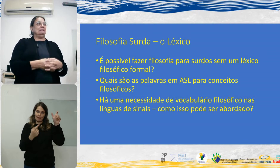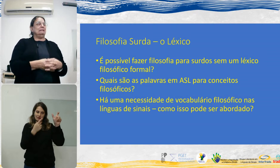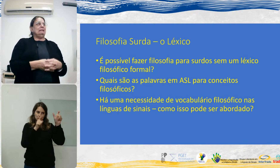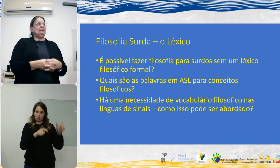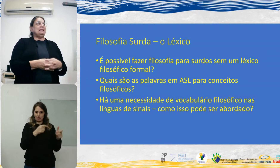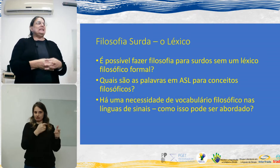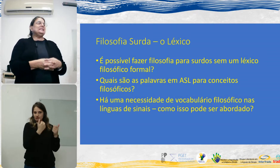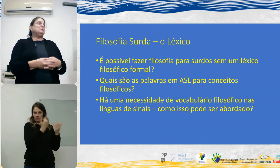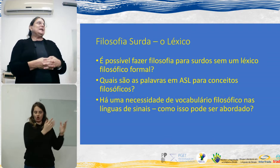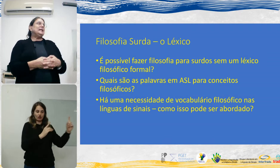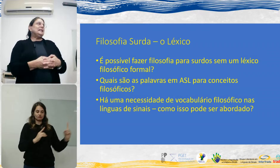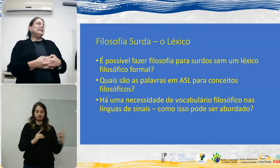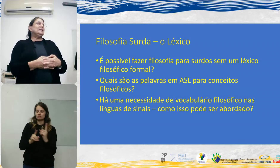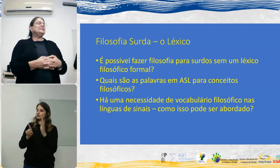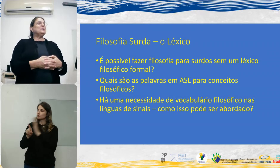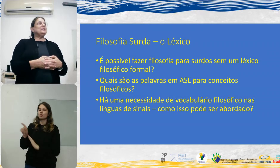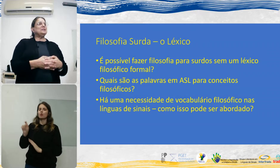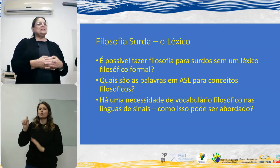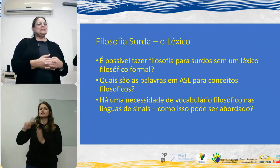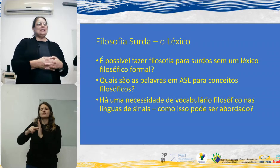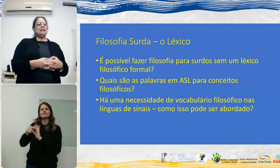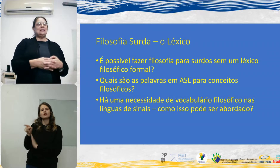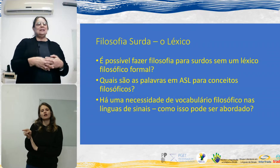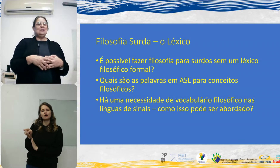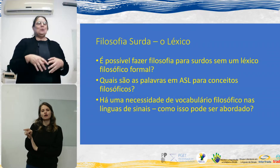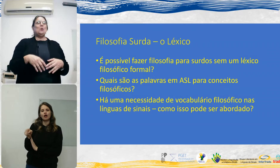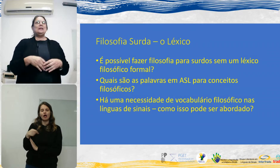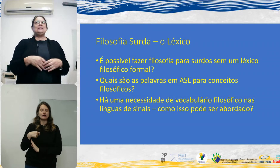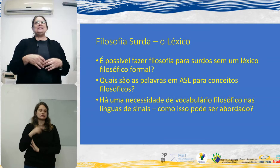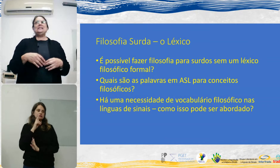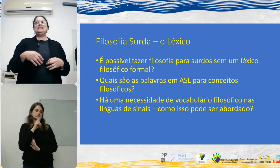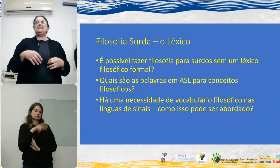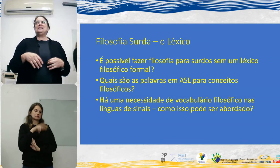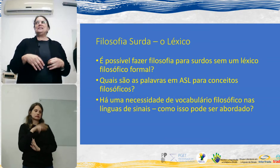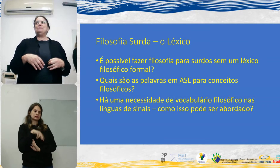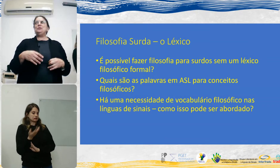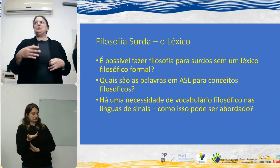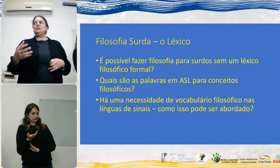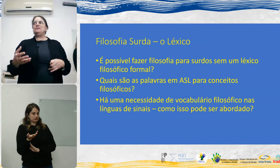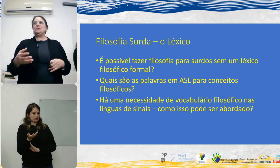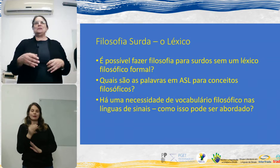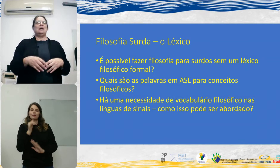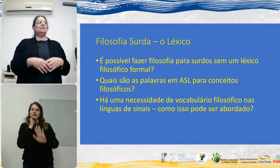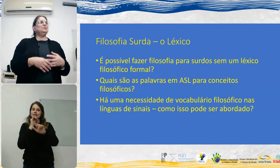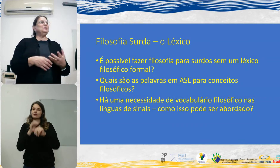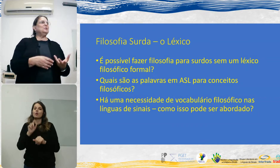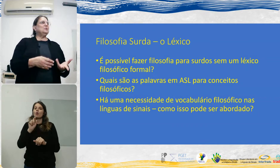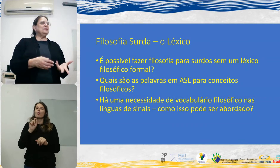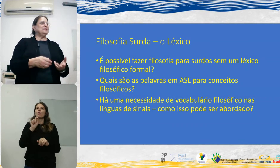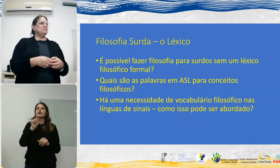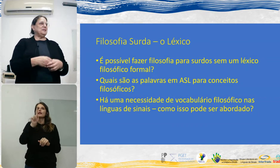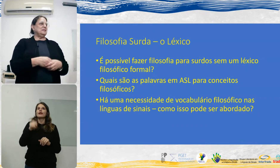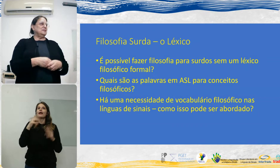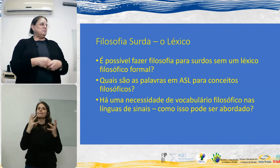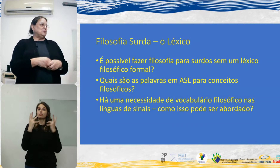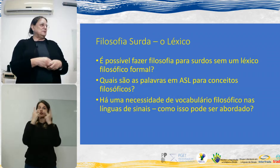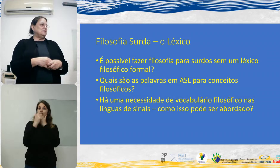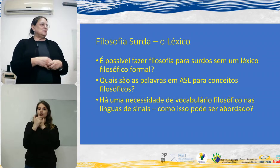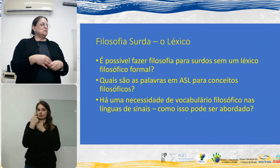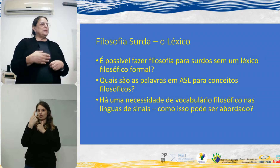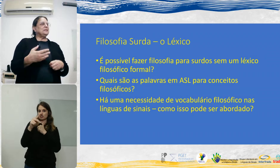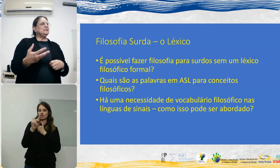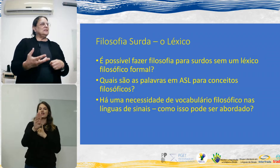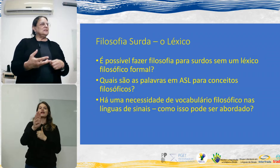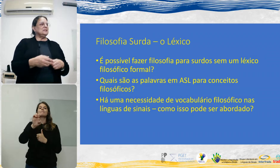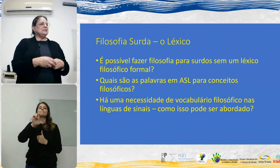mean? And I say, well, it's questions like, what is beautiful? How do you know that something is